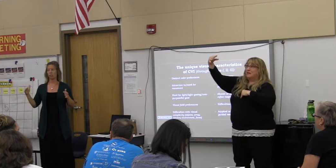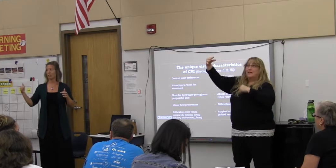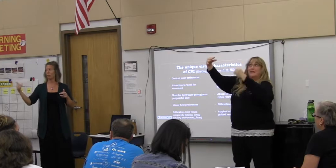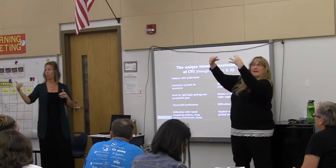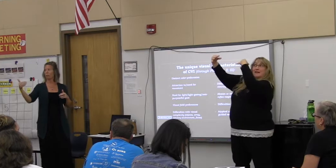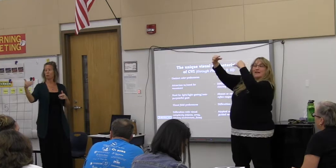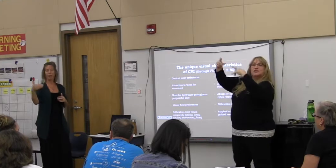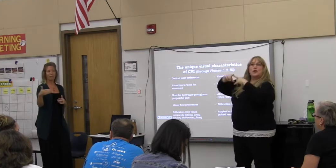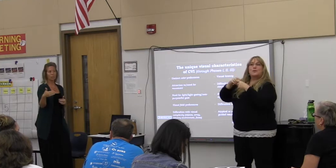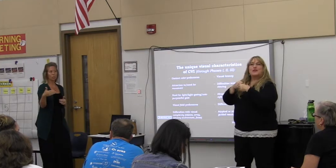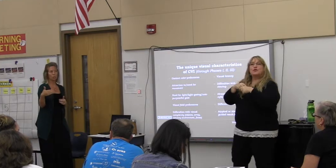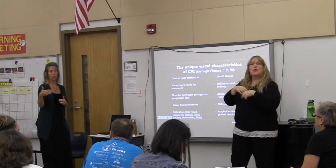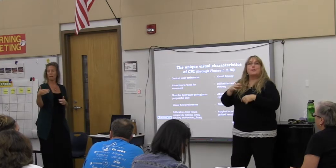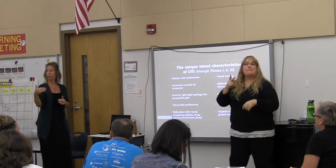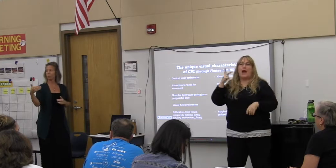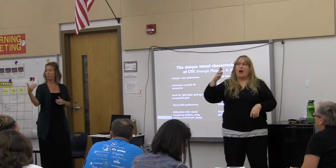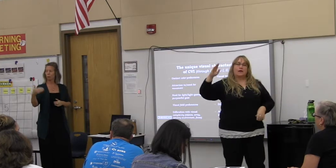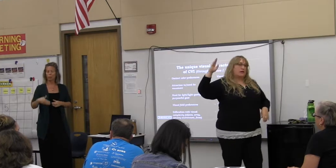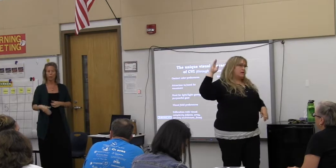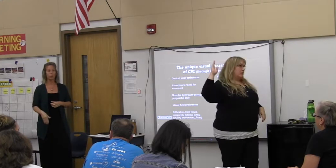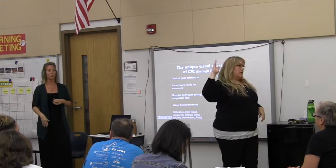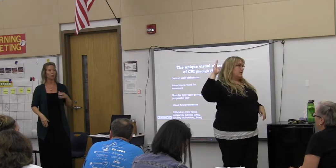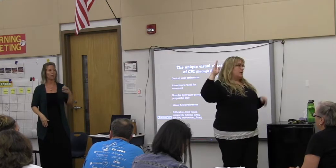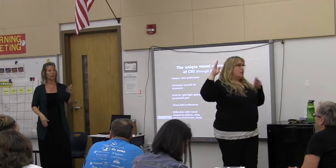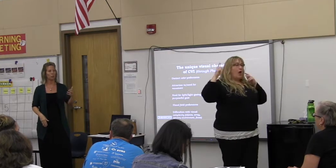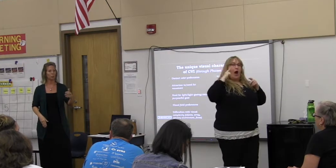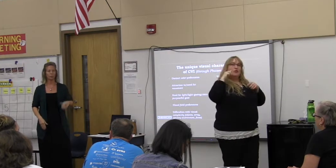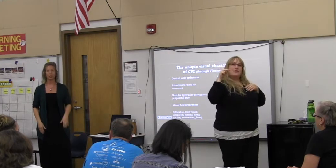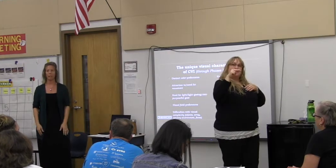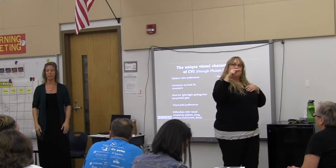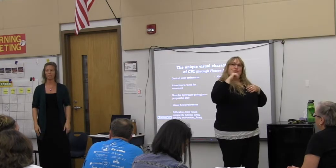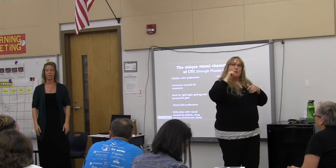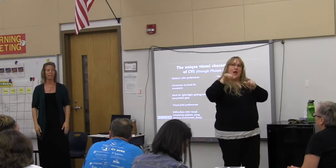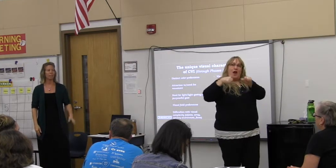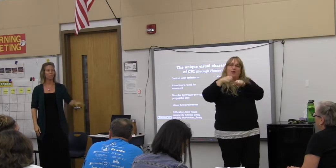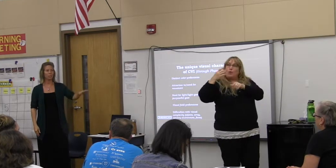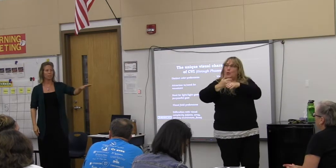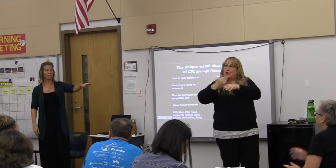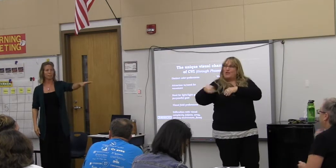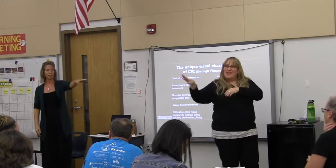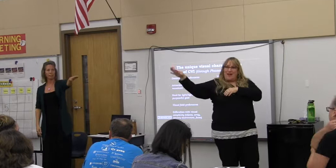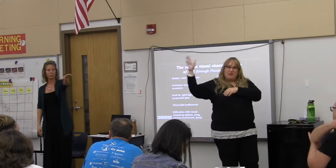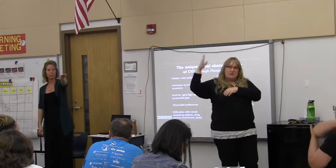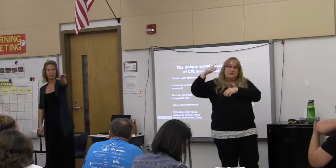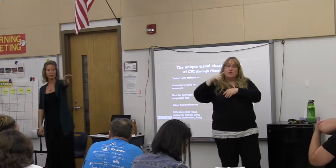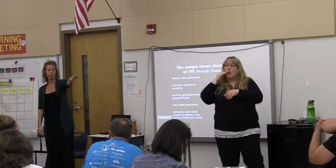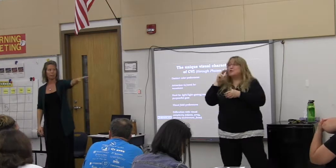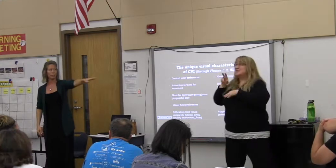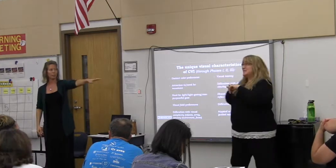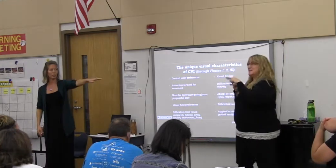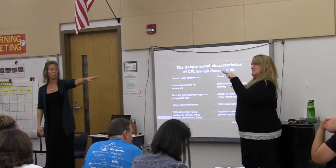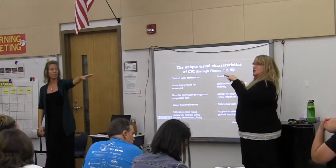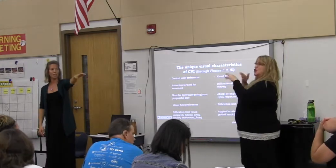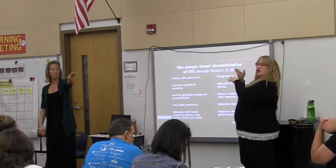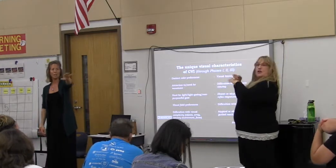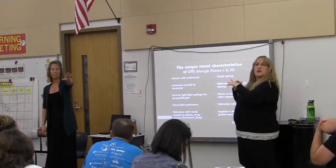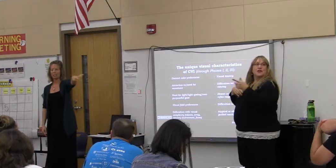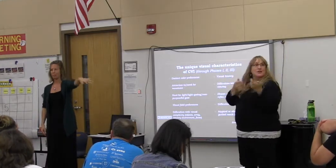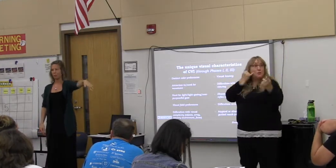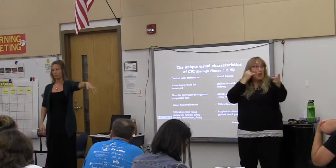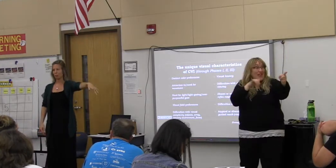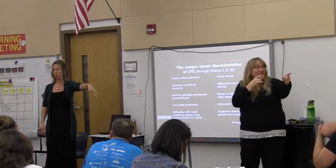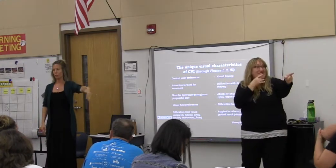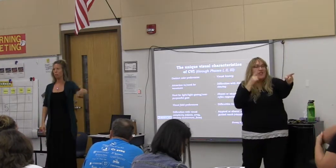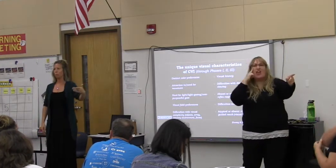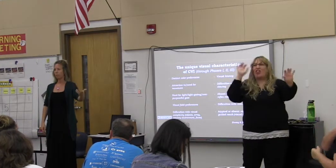So positioning them with their back to the windows or back to a bright light. Even just these lights right over here, you might